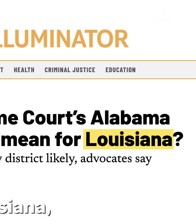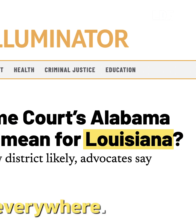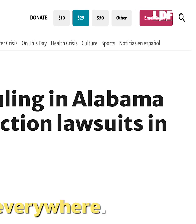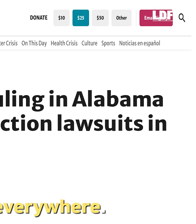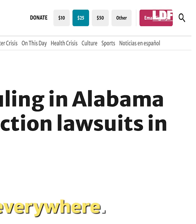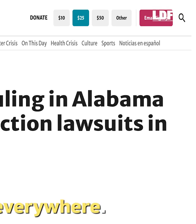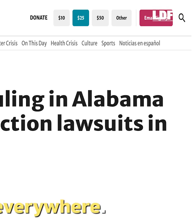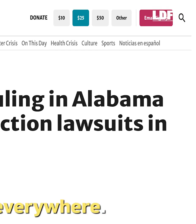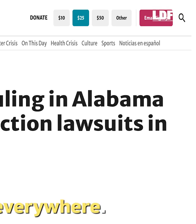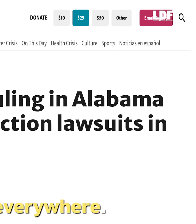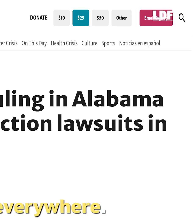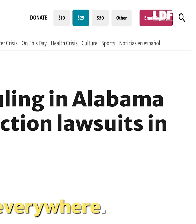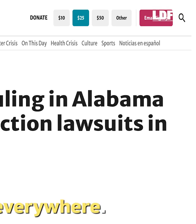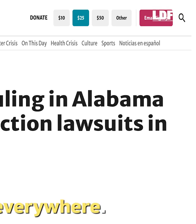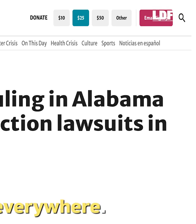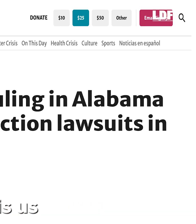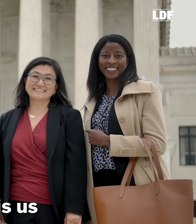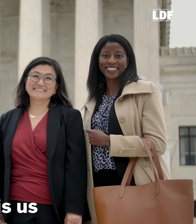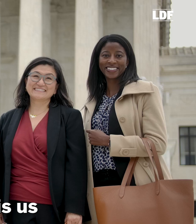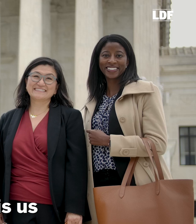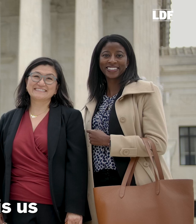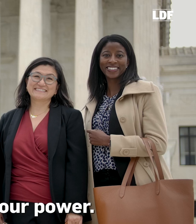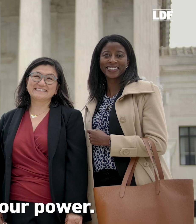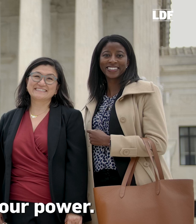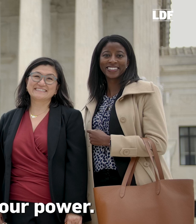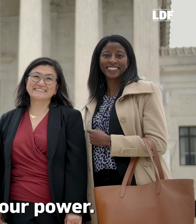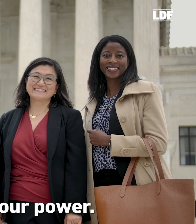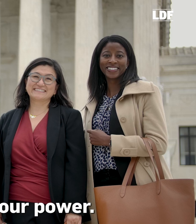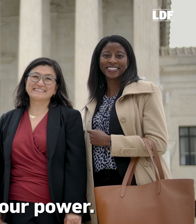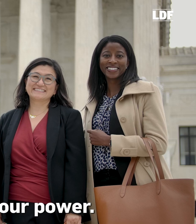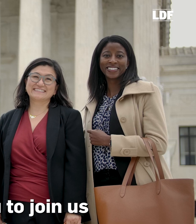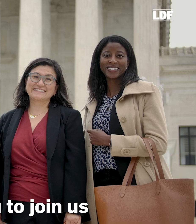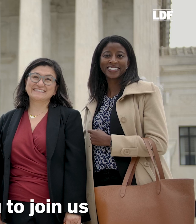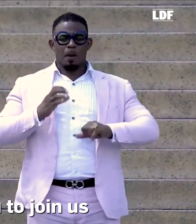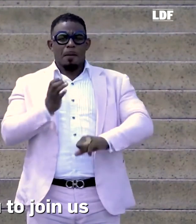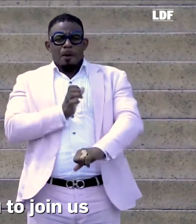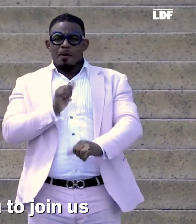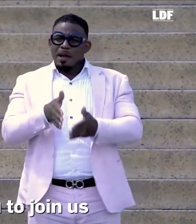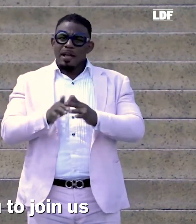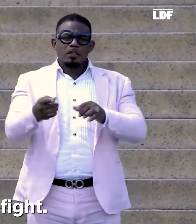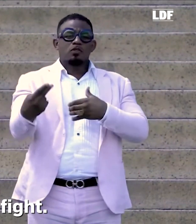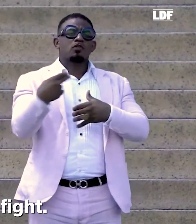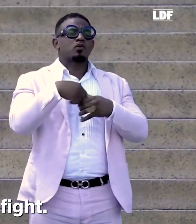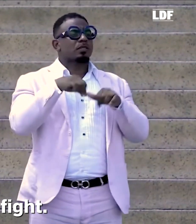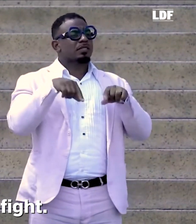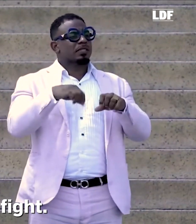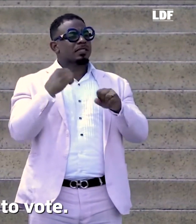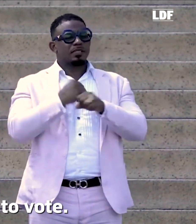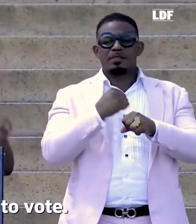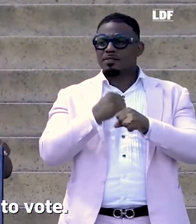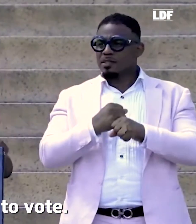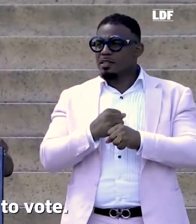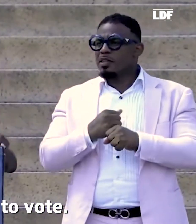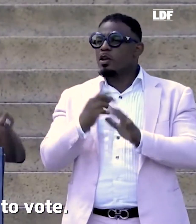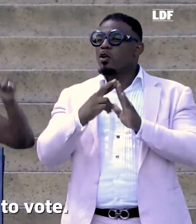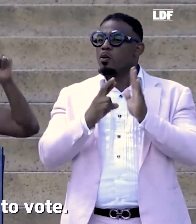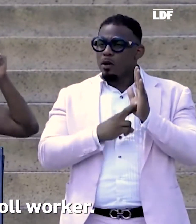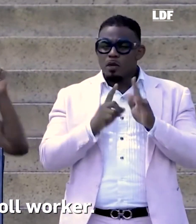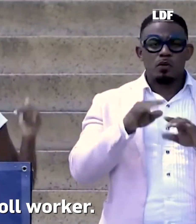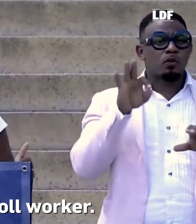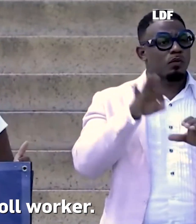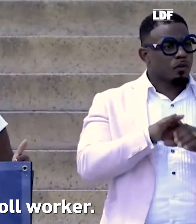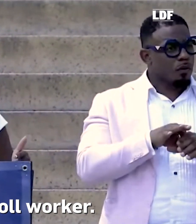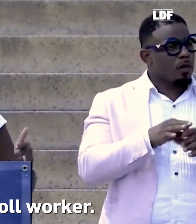in Louisiana, Mississippi, everywhere. That is us positioning our power. We ask you to join us in this fight. Register to